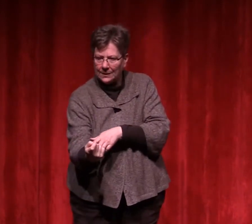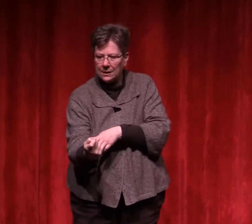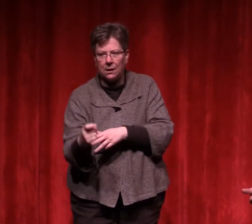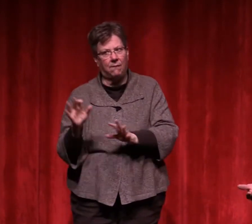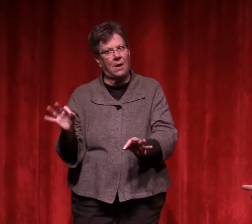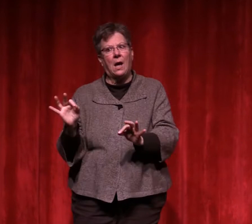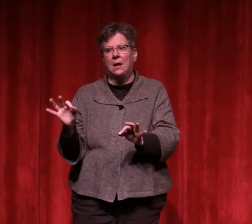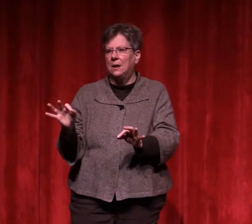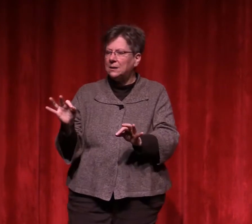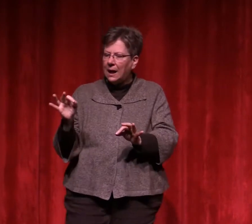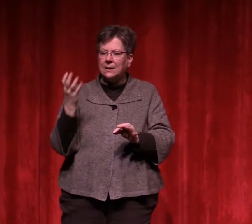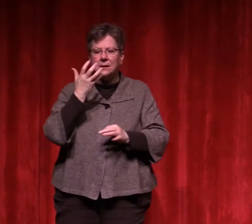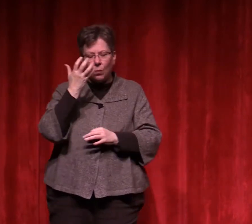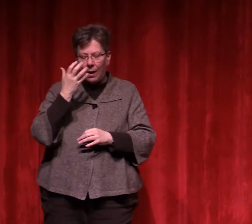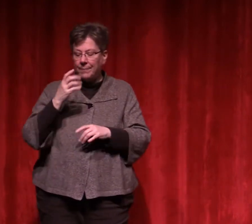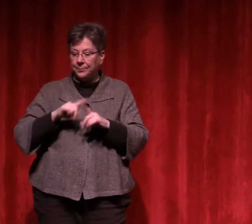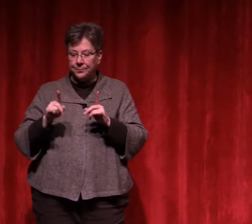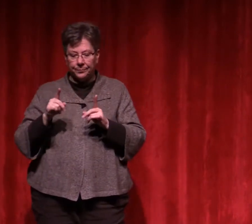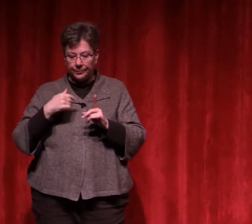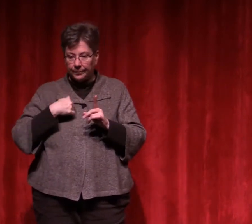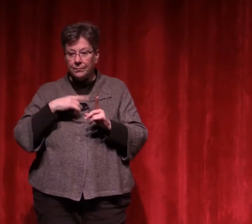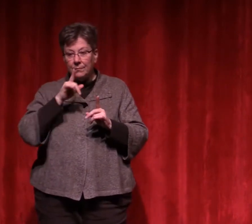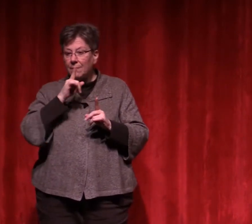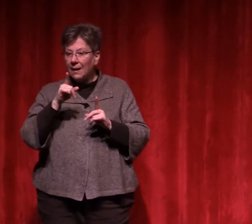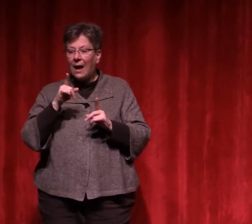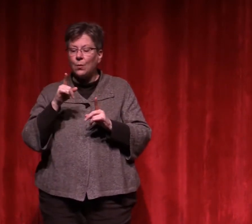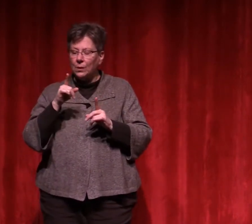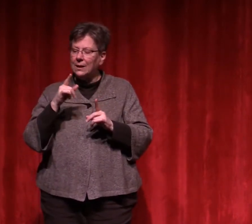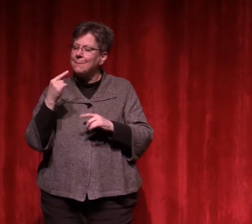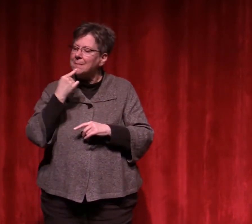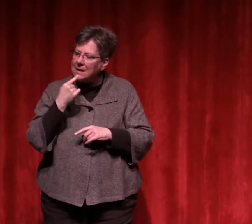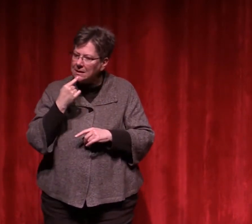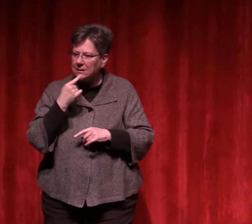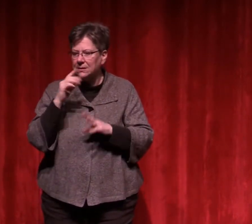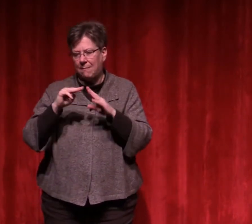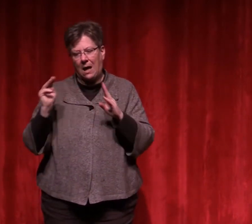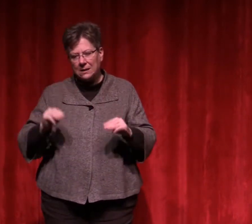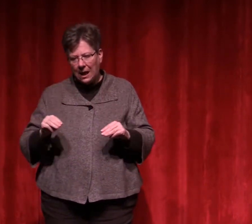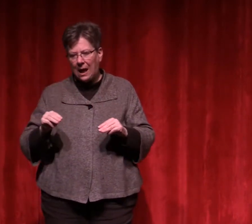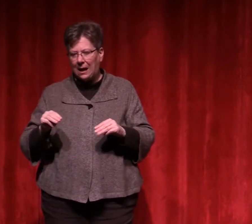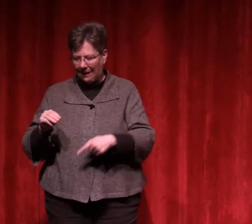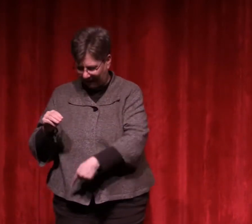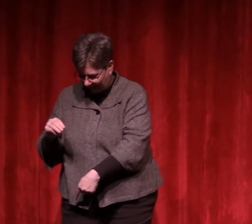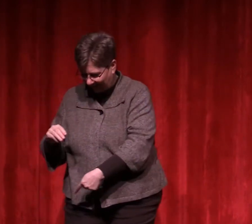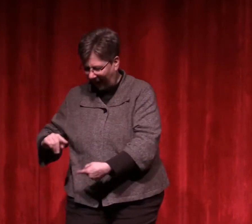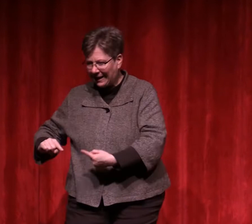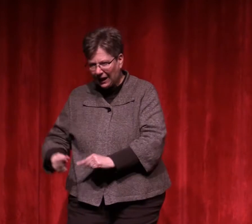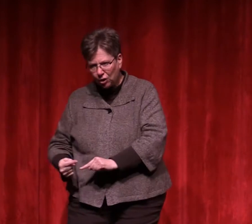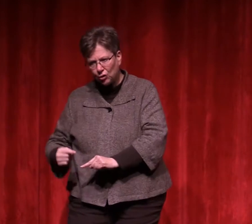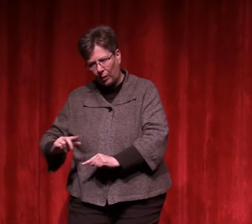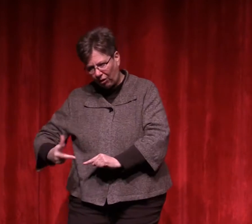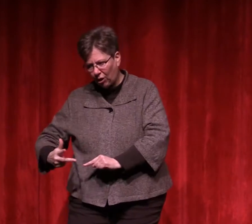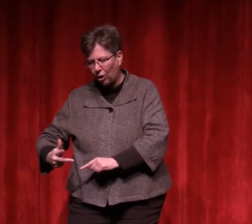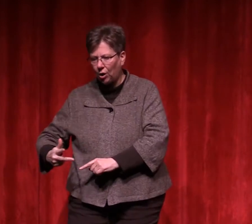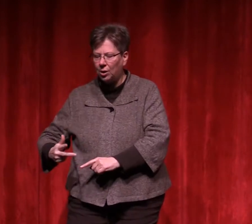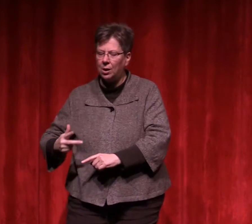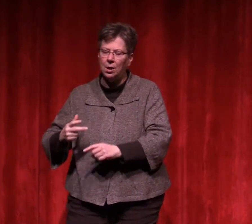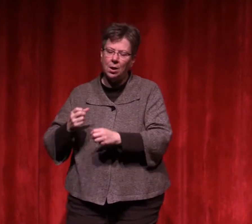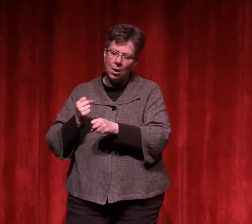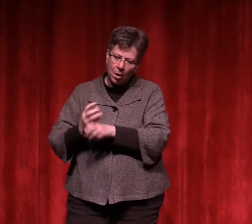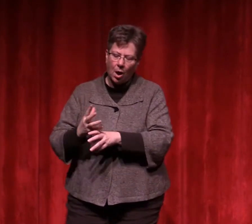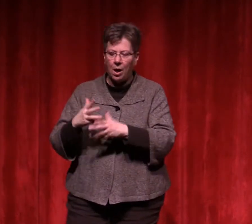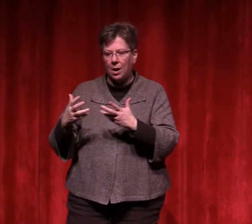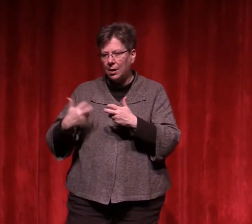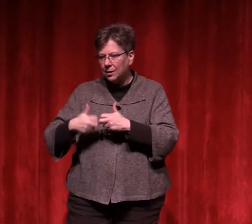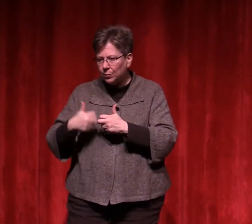So, but I was really missing Montana. That injury caused a lot of setbacks with